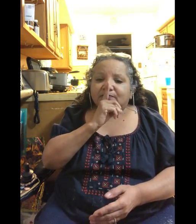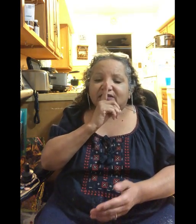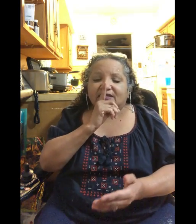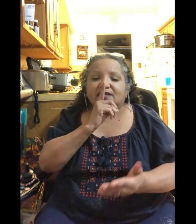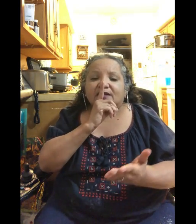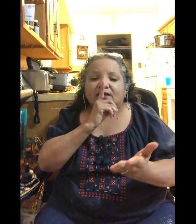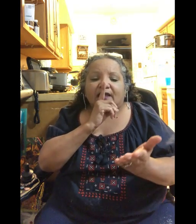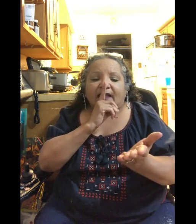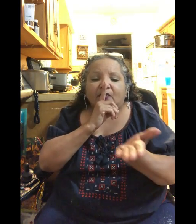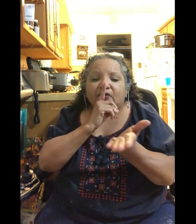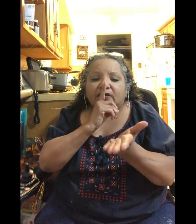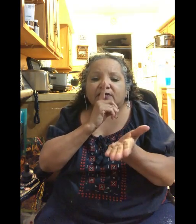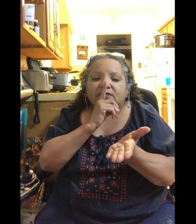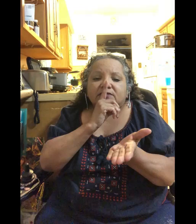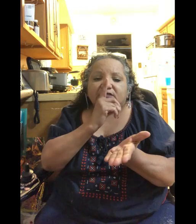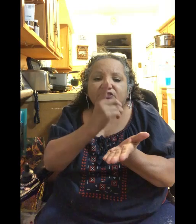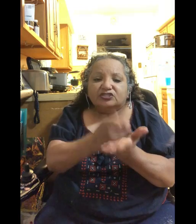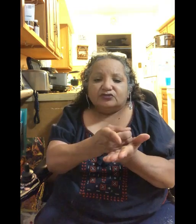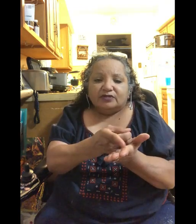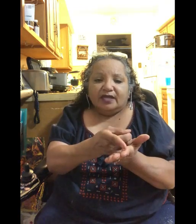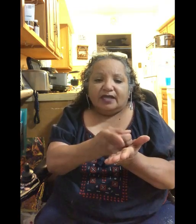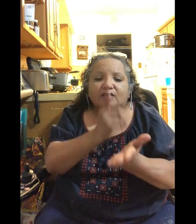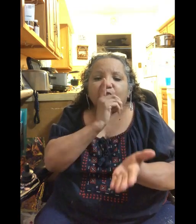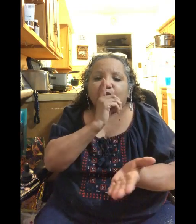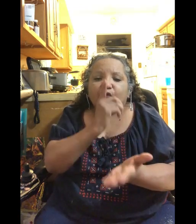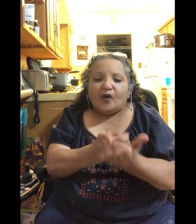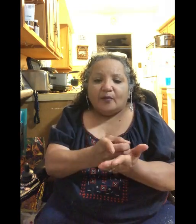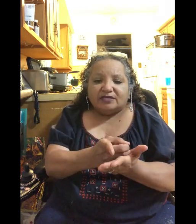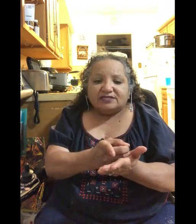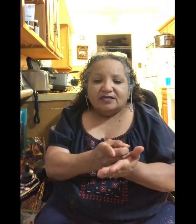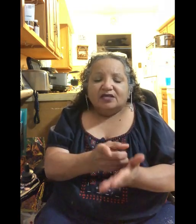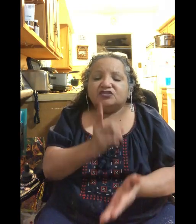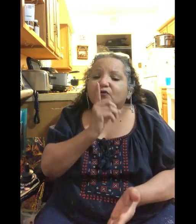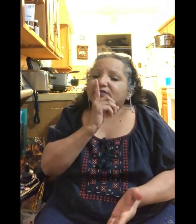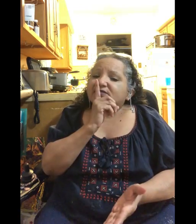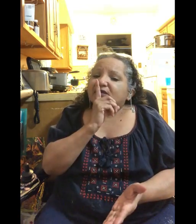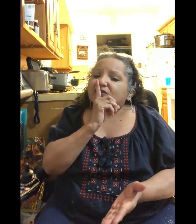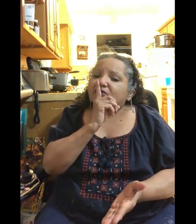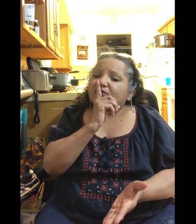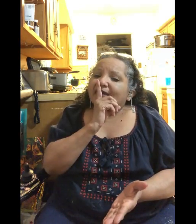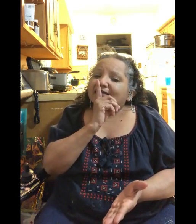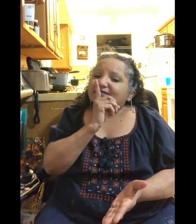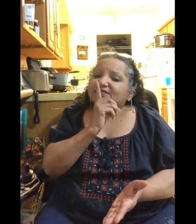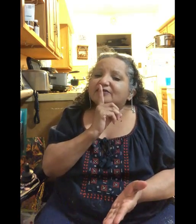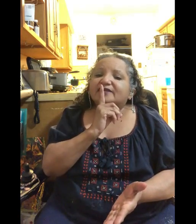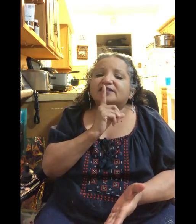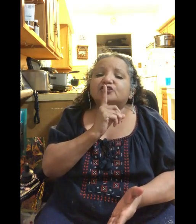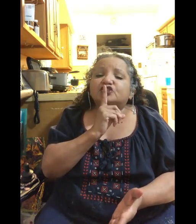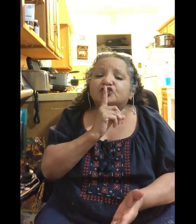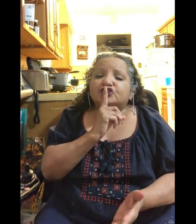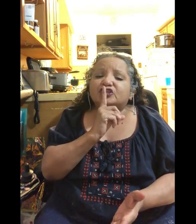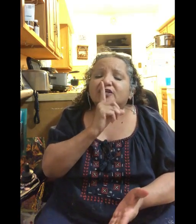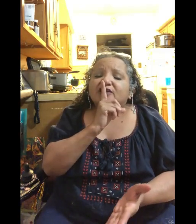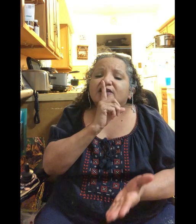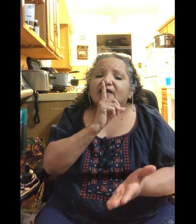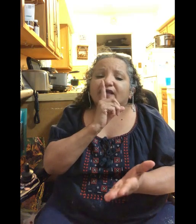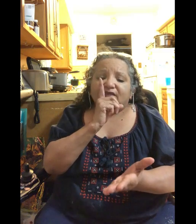P, and we're going to touch it to the hand. Promise. So it's like your hand is here, like saying shh, and then